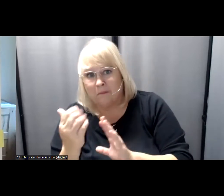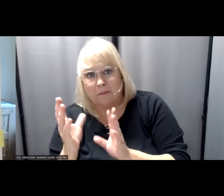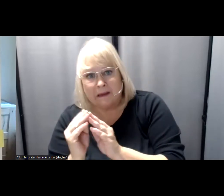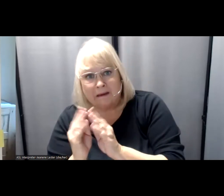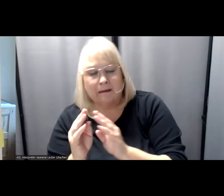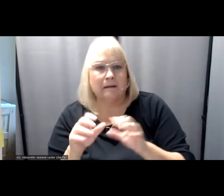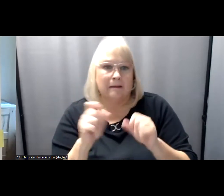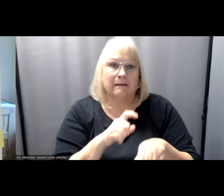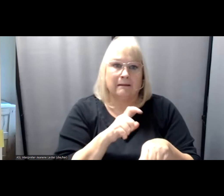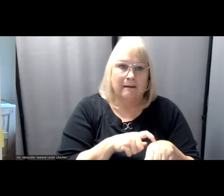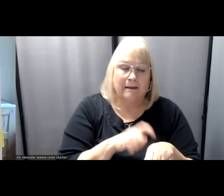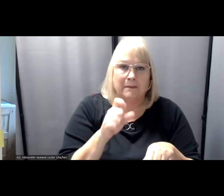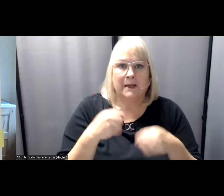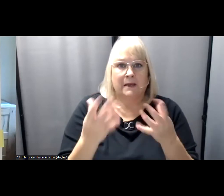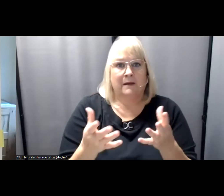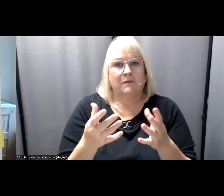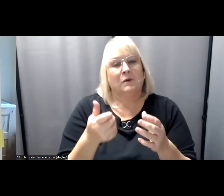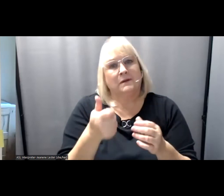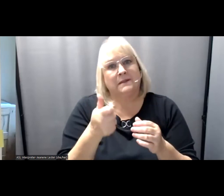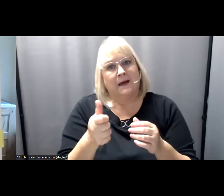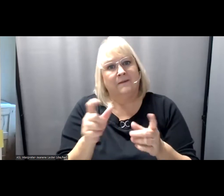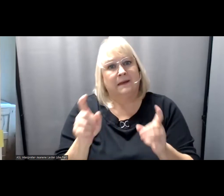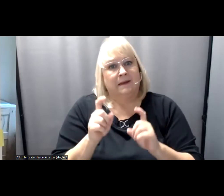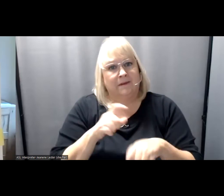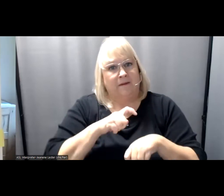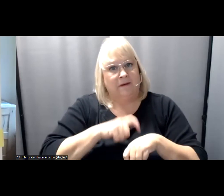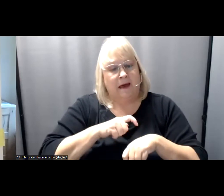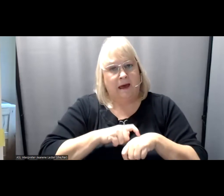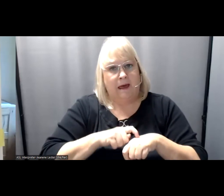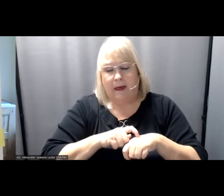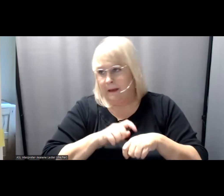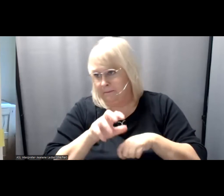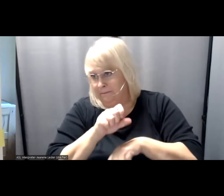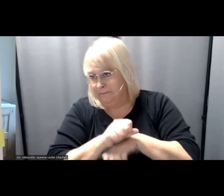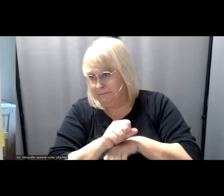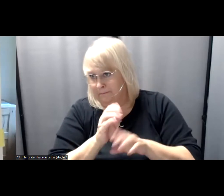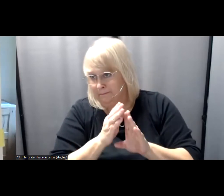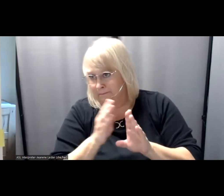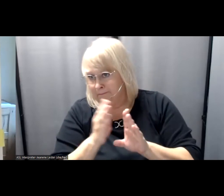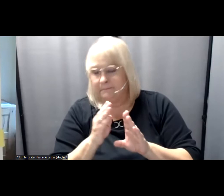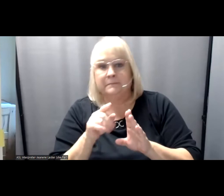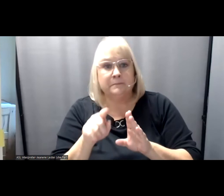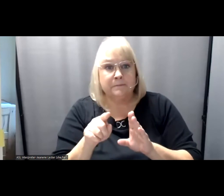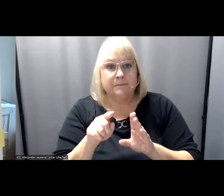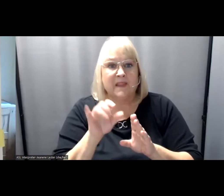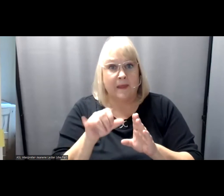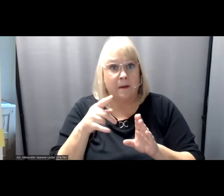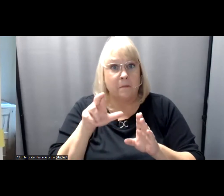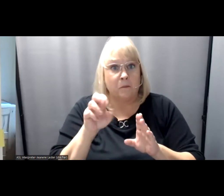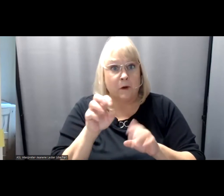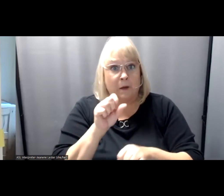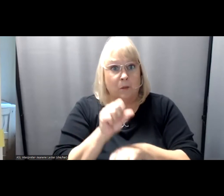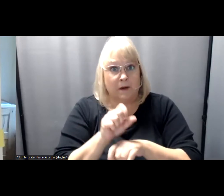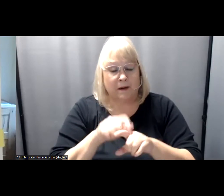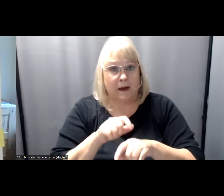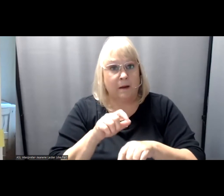time. Give yourself the gift of time. Once you schedule the pre-work time, when that time comes up on your